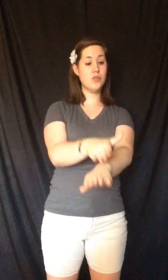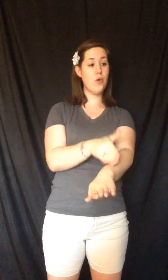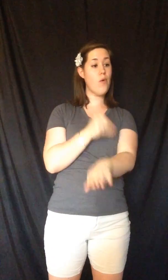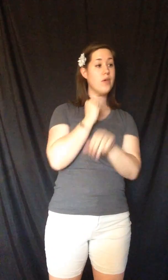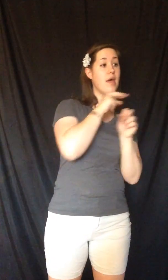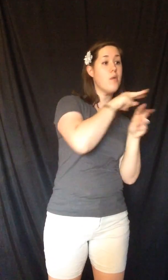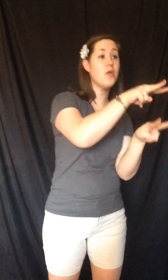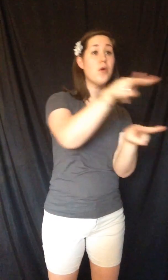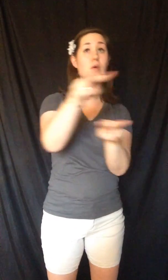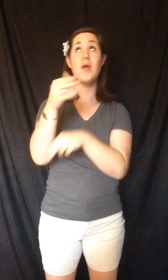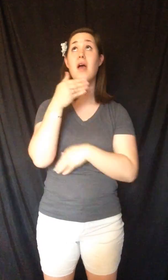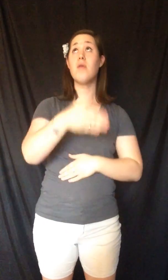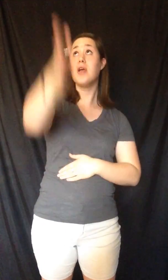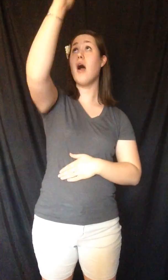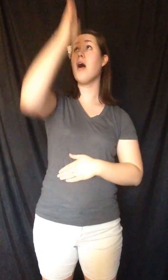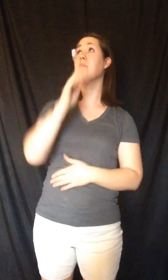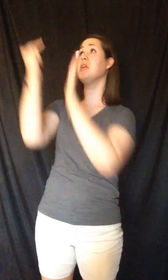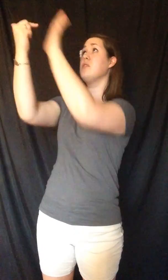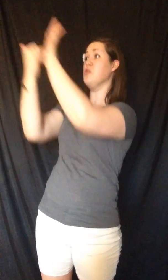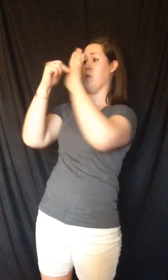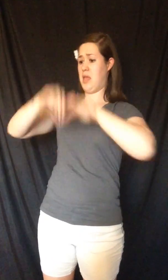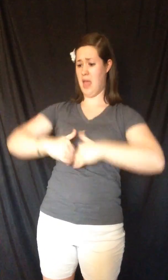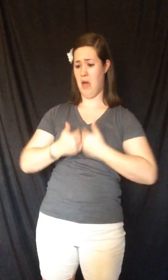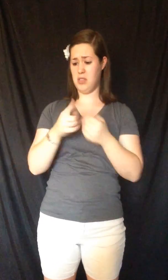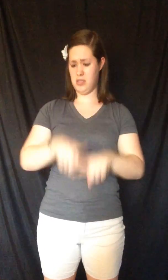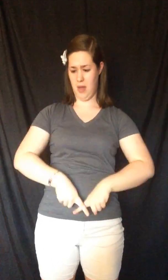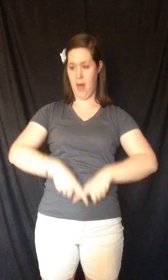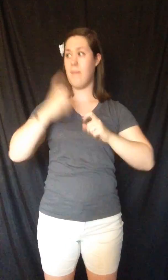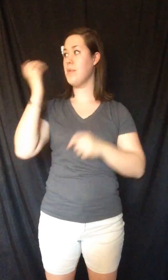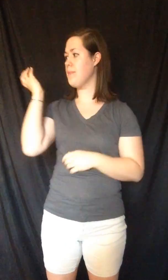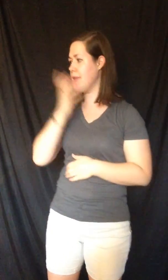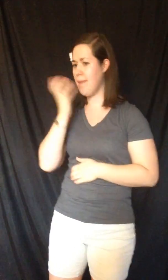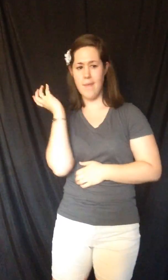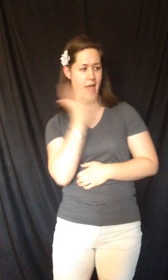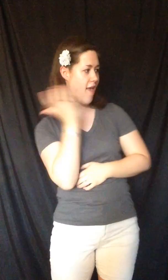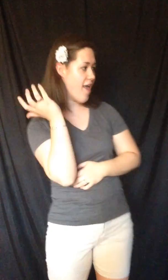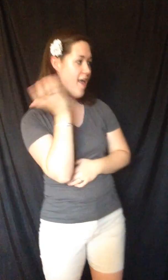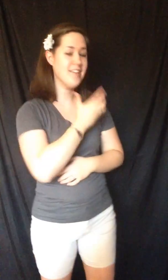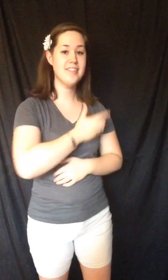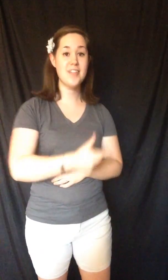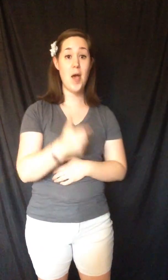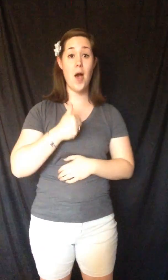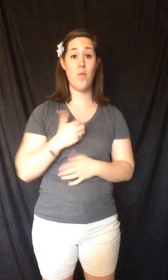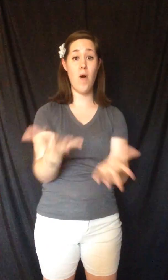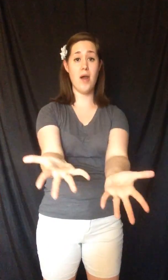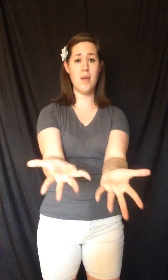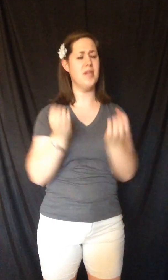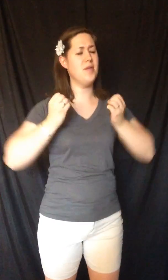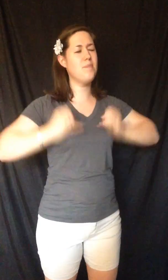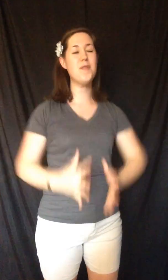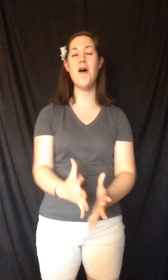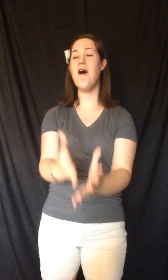to slow down, look around. God, please show me how to stop and be amazed. I want to be blown